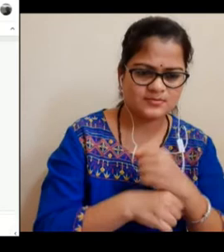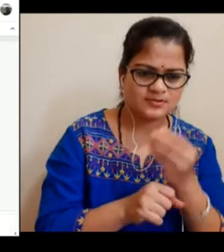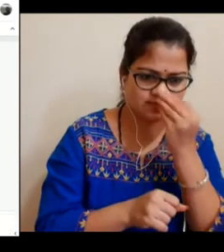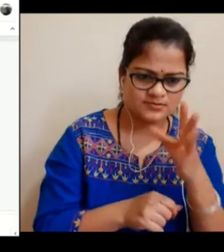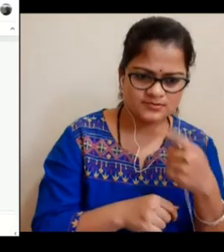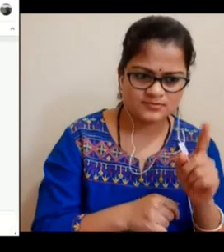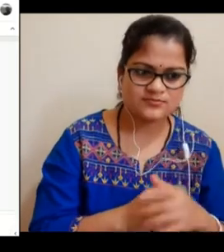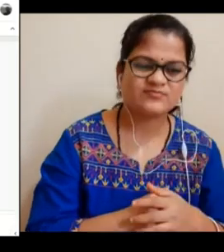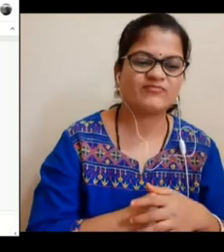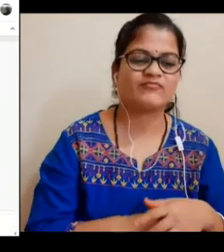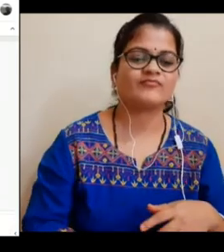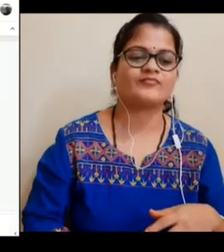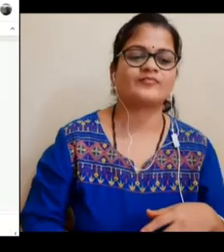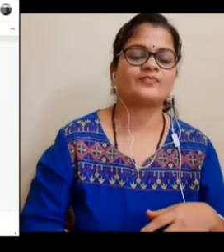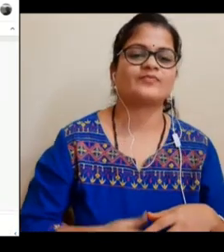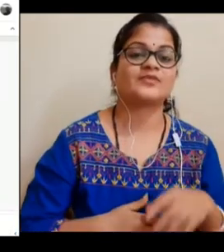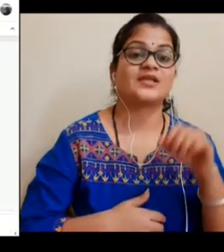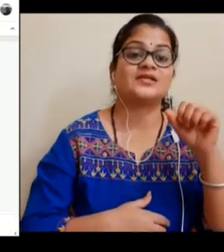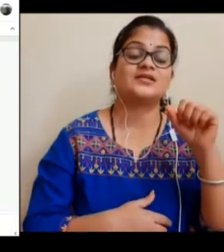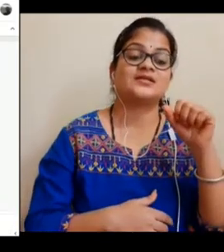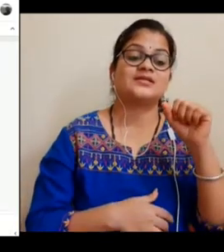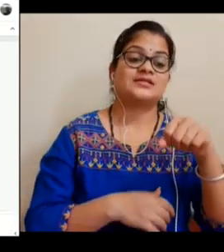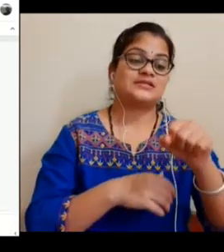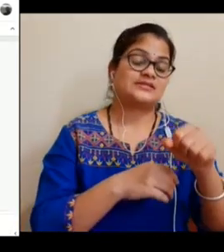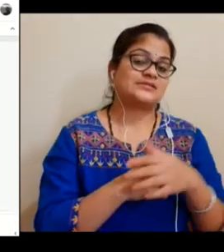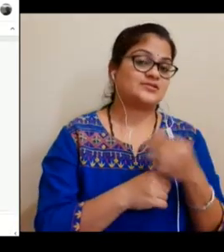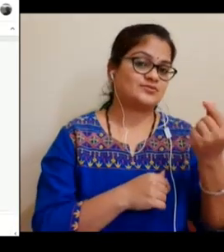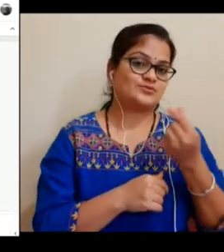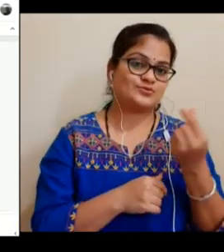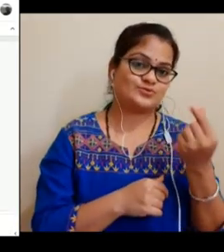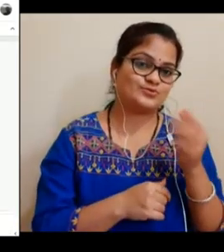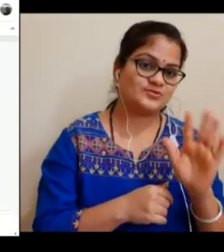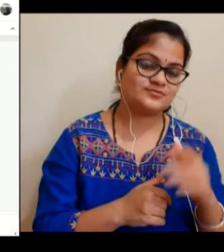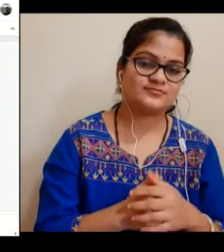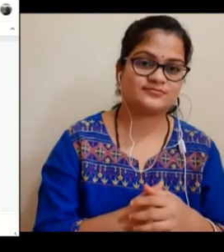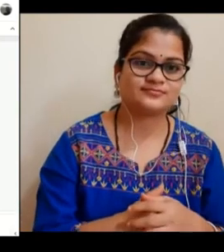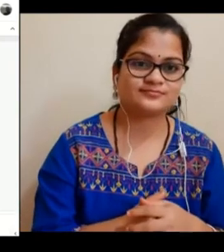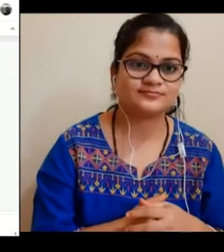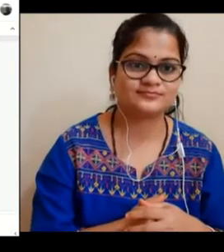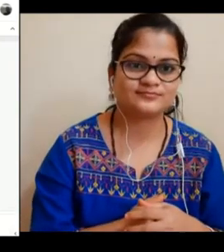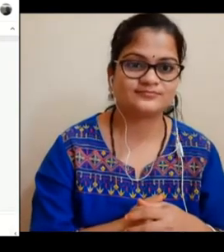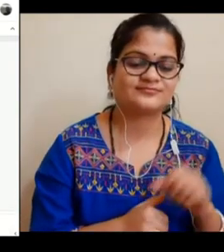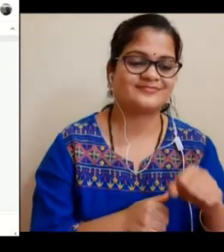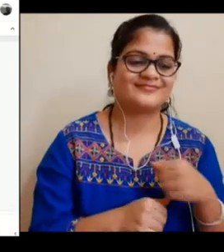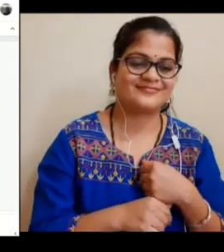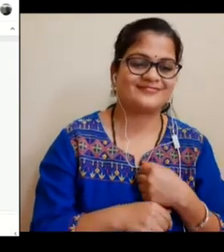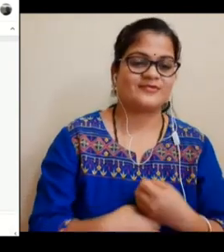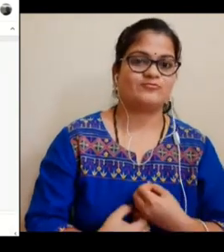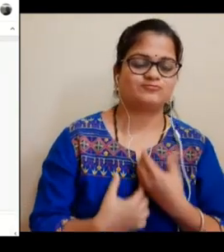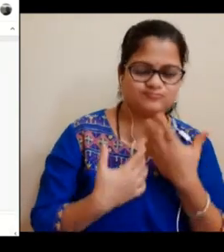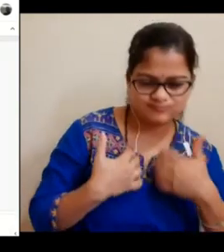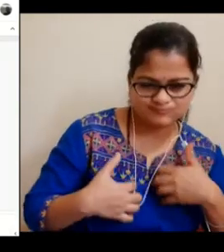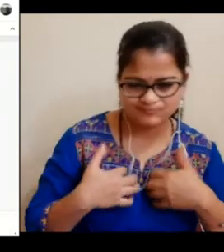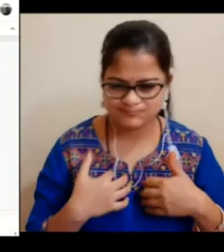Veena, how do you think it will be Yeah, useful? yes, it will be useful, Agla. I Yeah. was I was exploring.